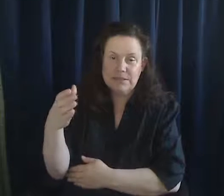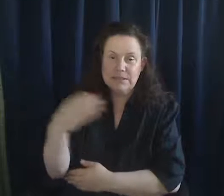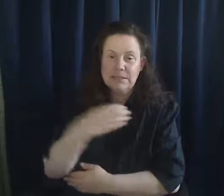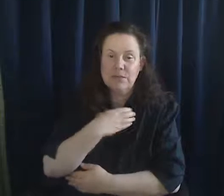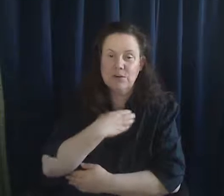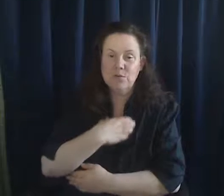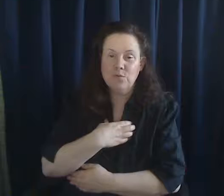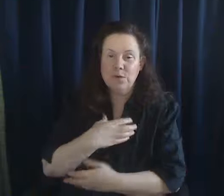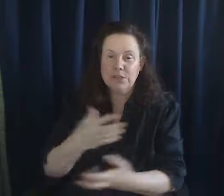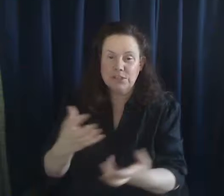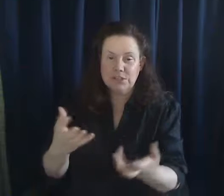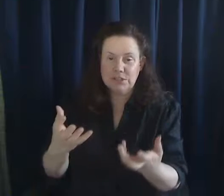Christmas wish.